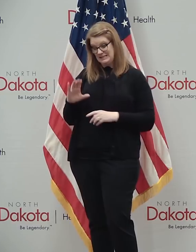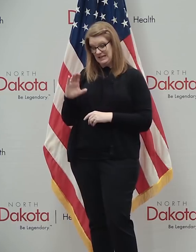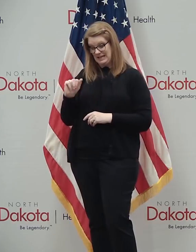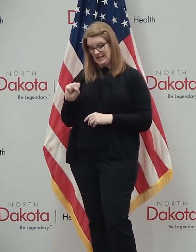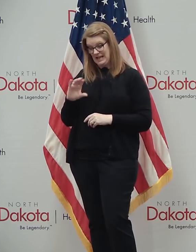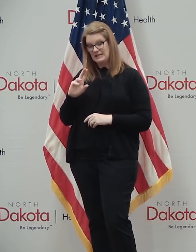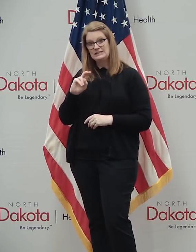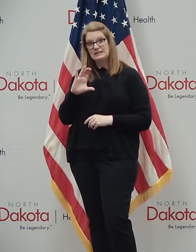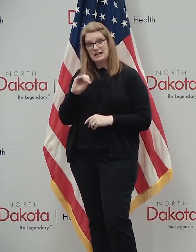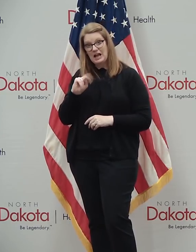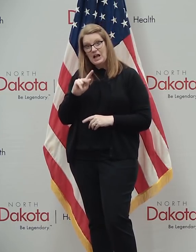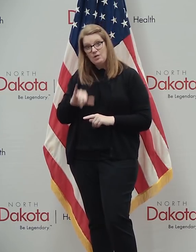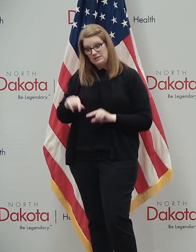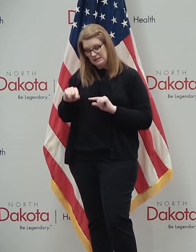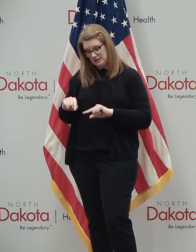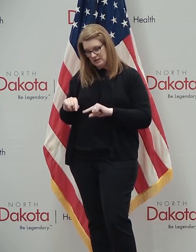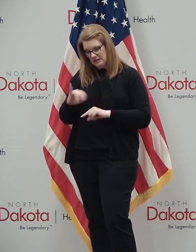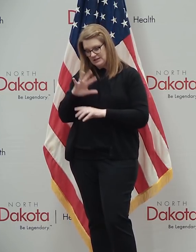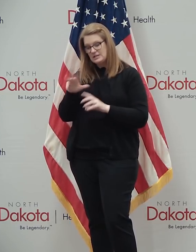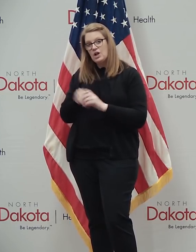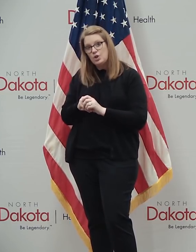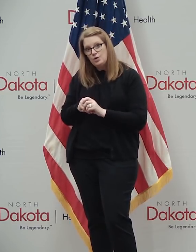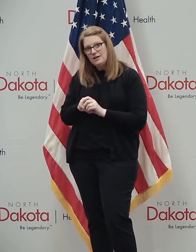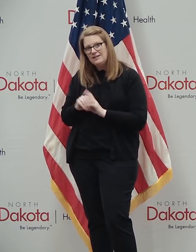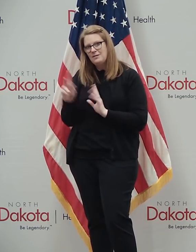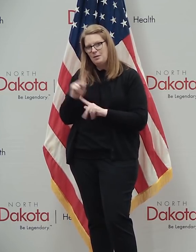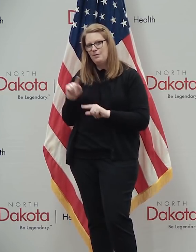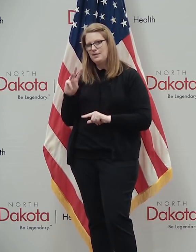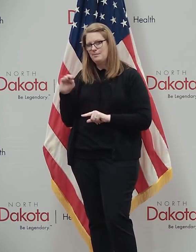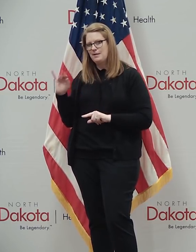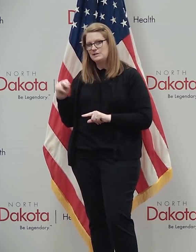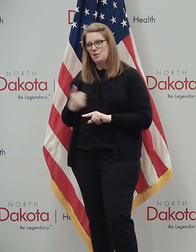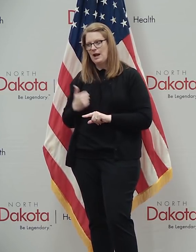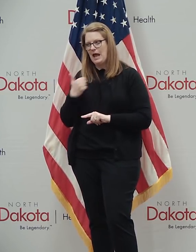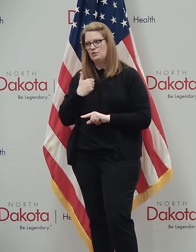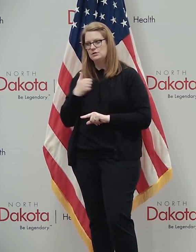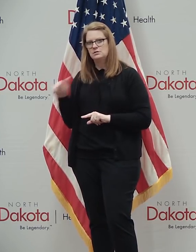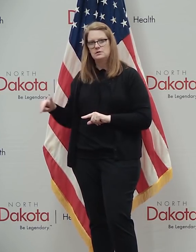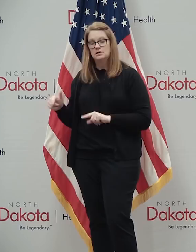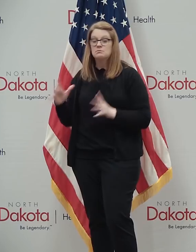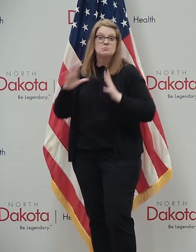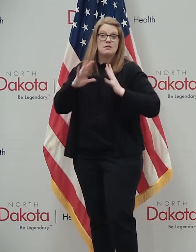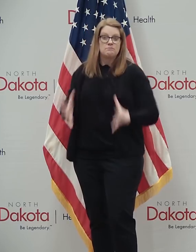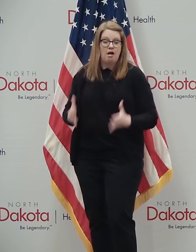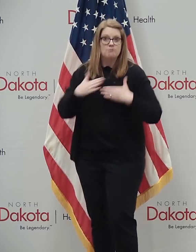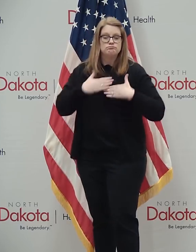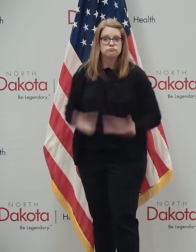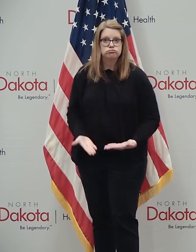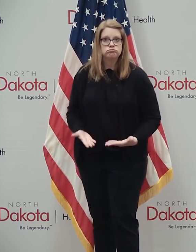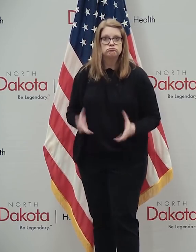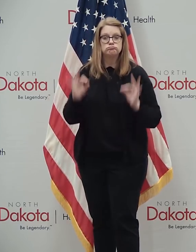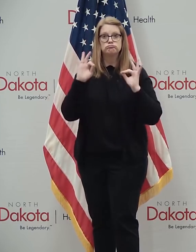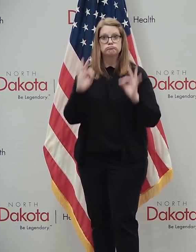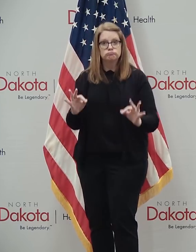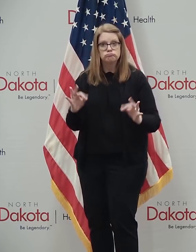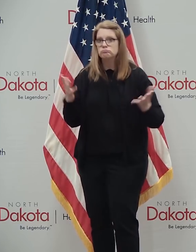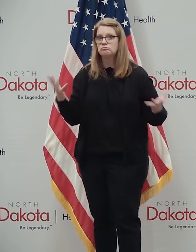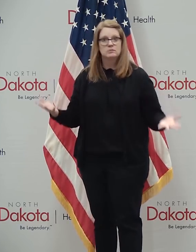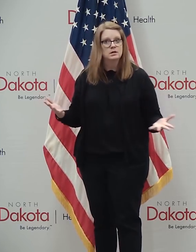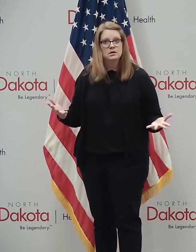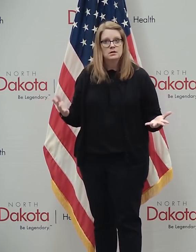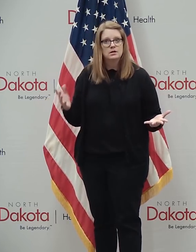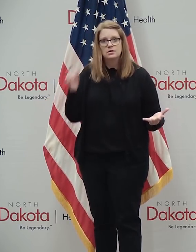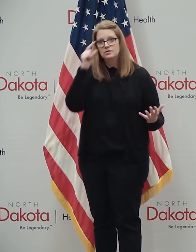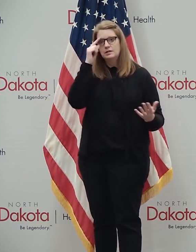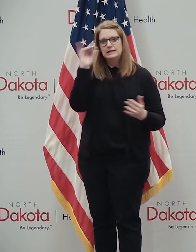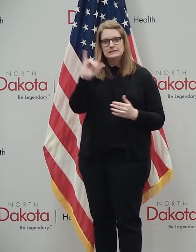has included people with Minnesota addresses. We're happy to do that and keep doing that, because we do healthcare, and same